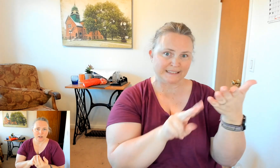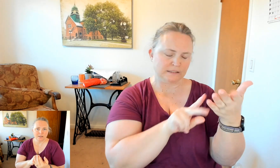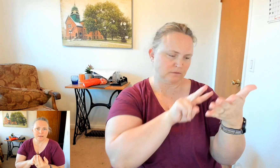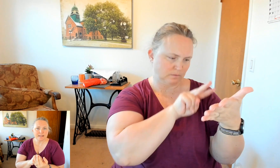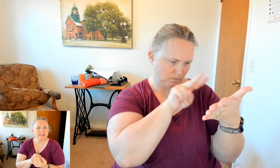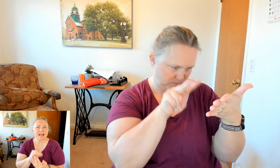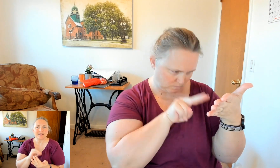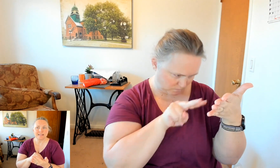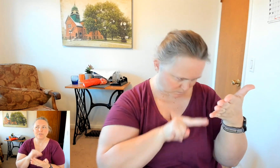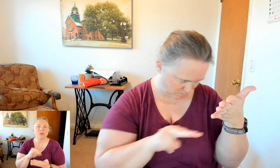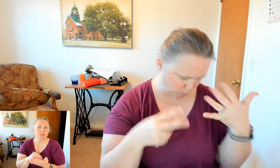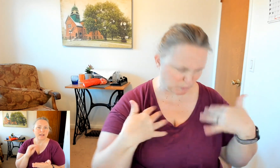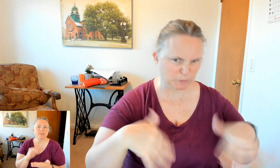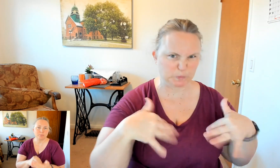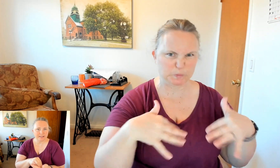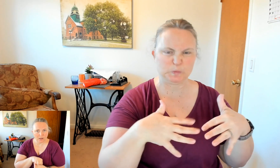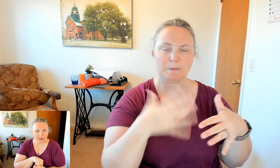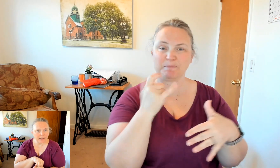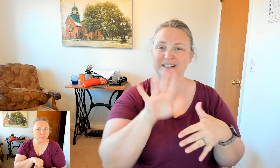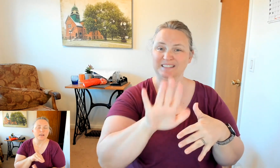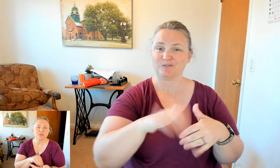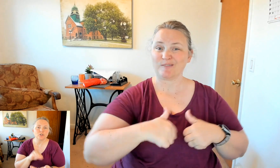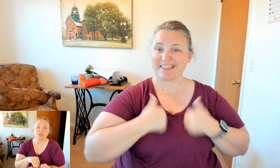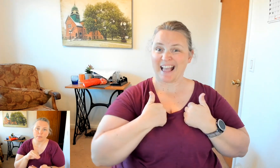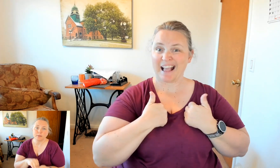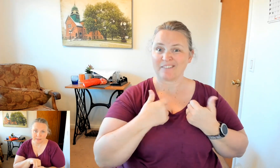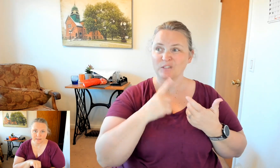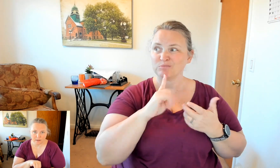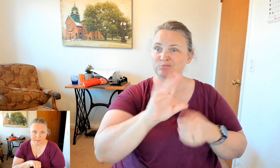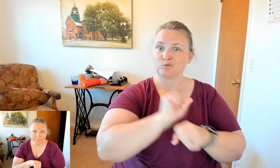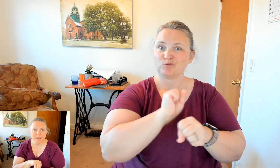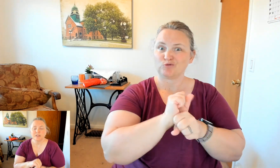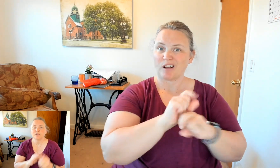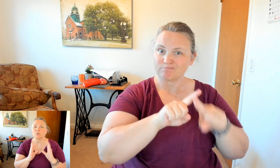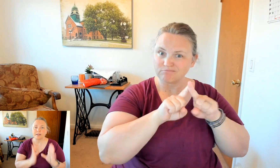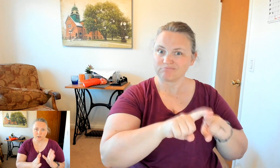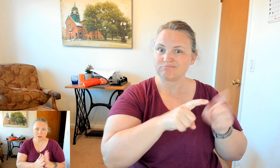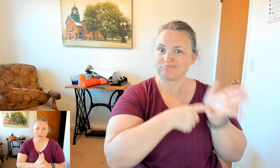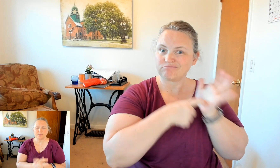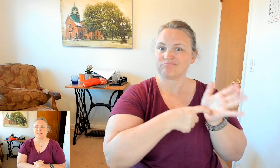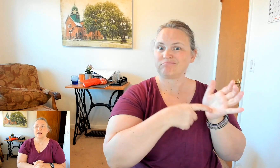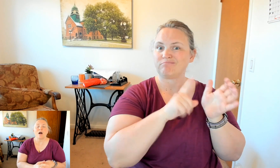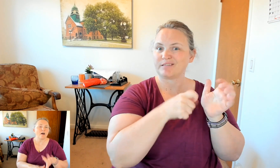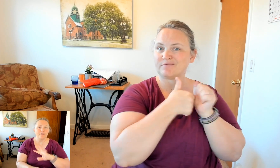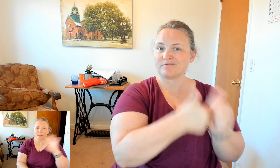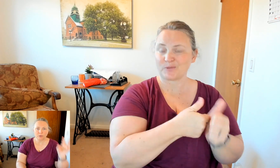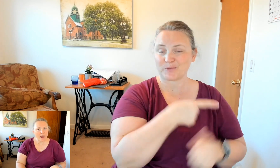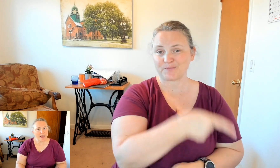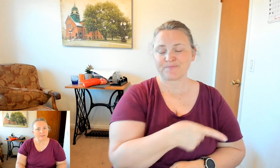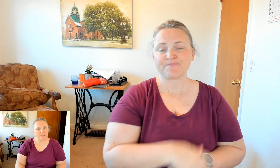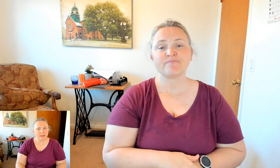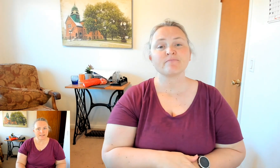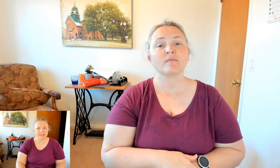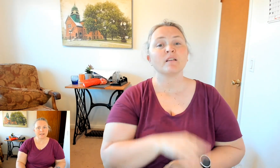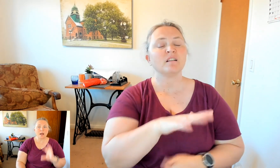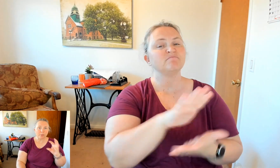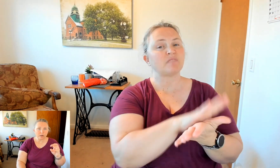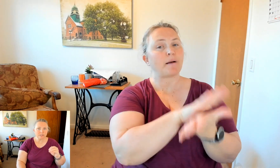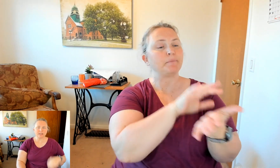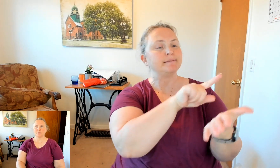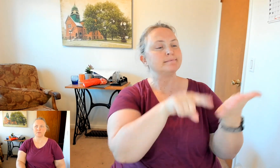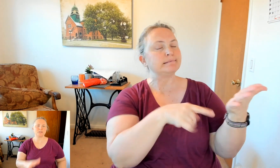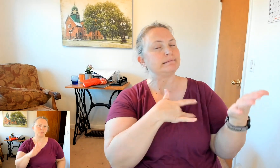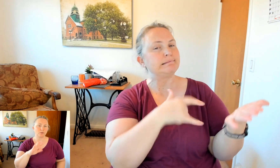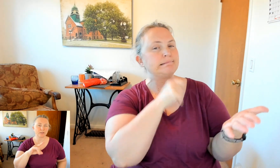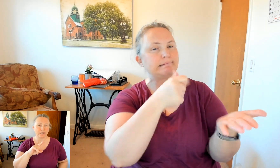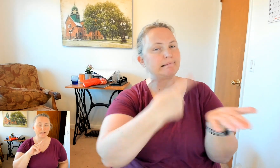policy documents as if your life depends on it because your job depends on it. So read those documents. Often they will not have explicit